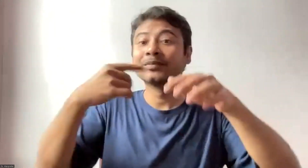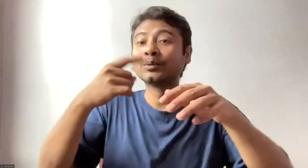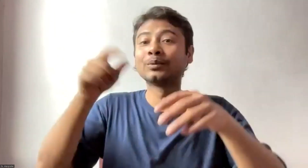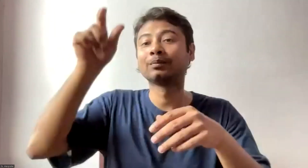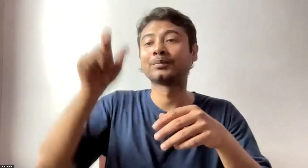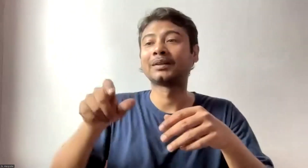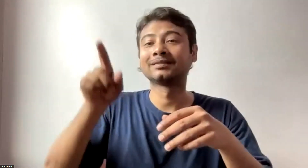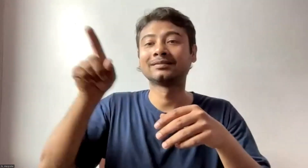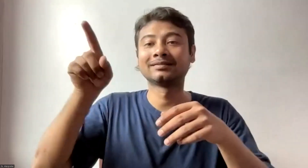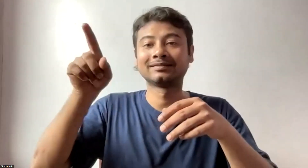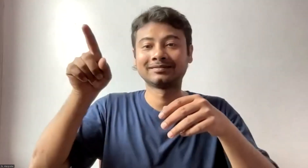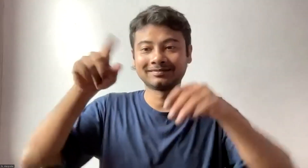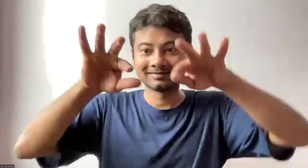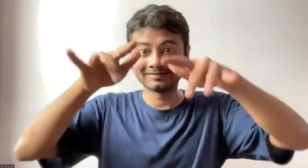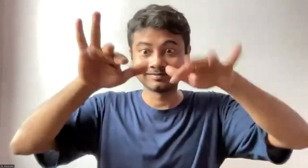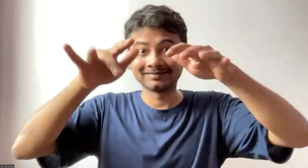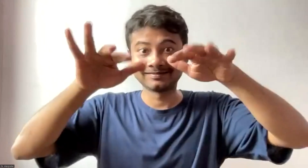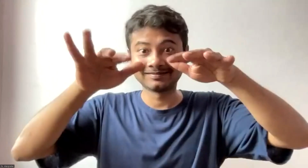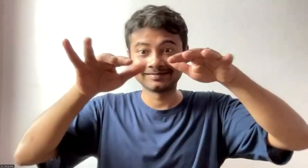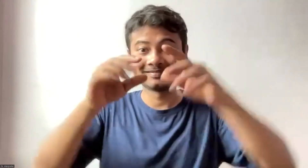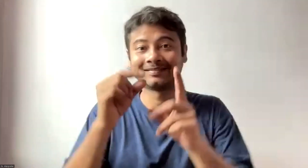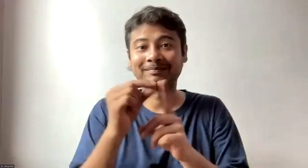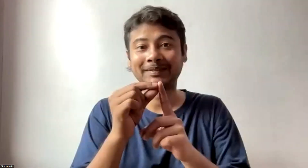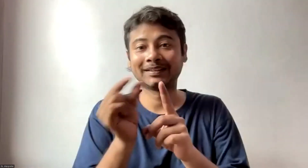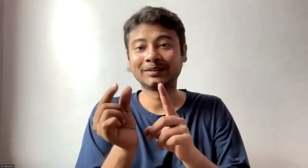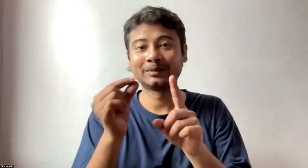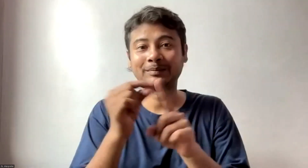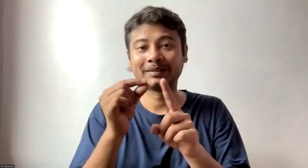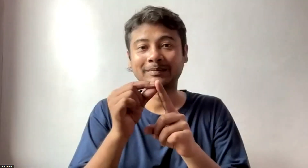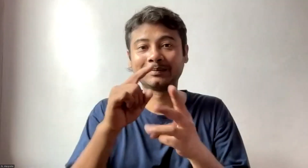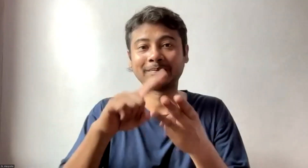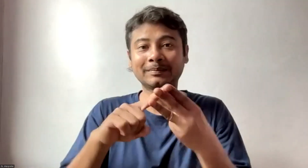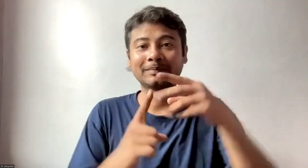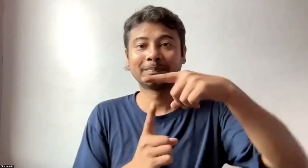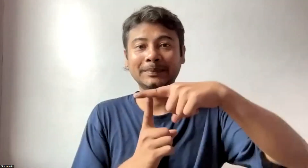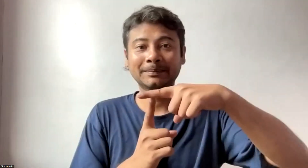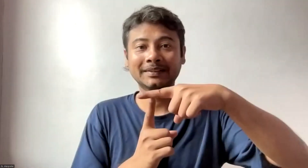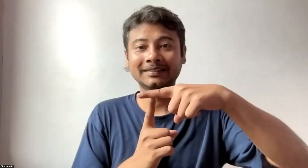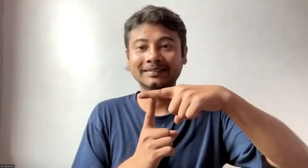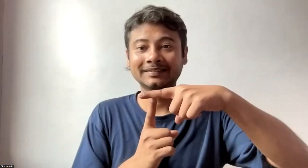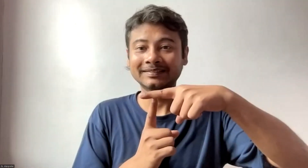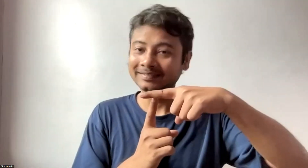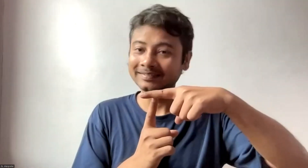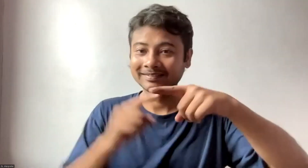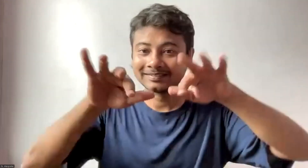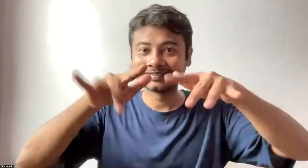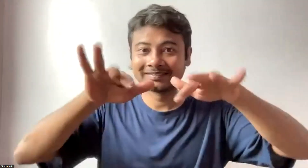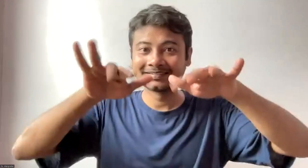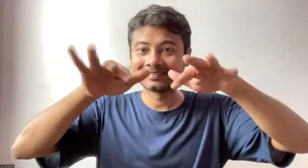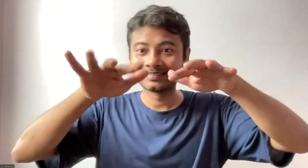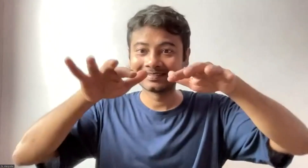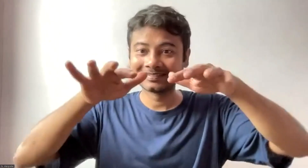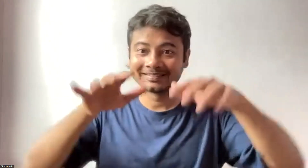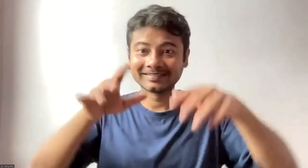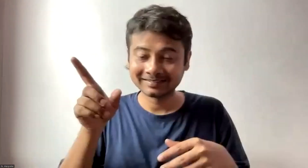Similarly, these modes are also like that person, and that person is holding us through these ropes, and